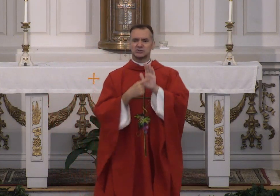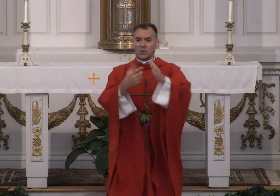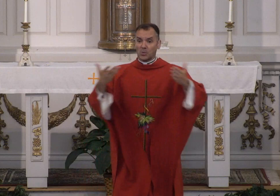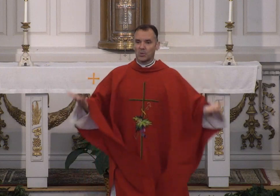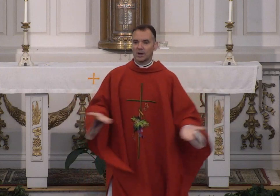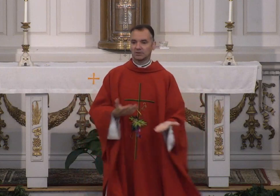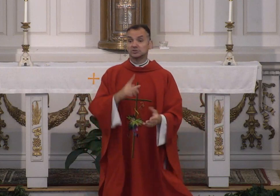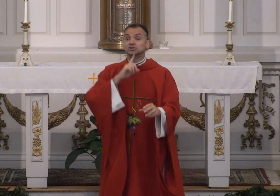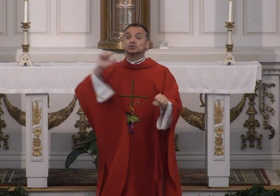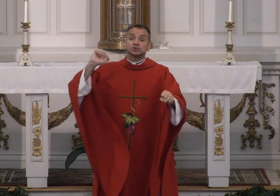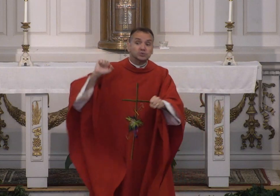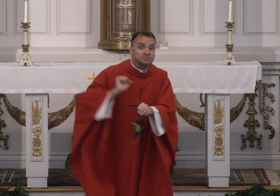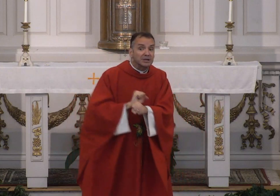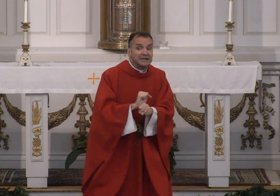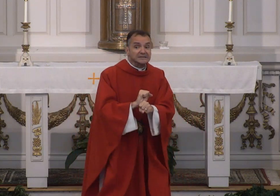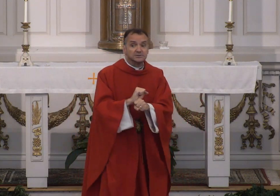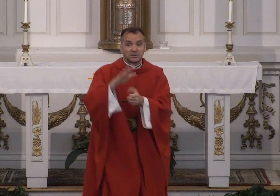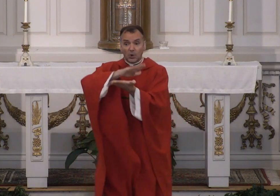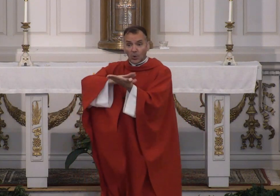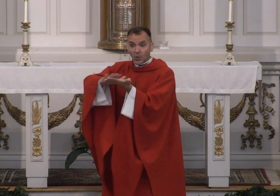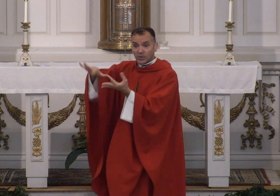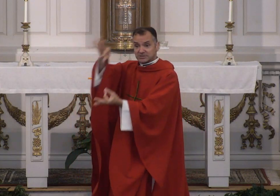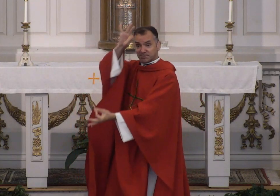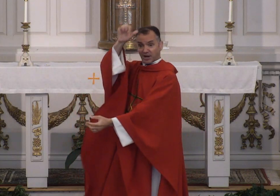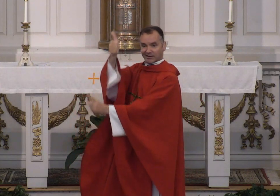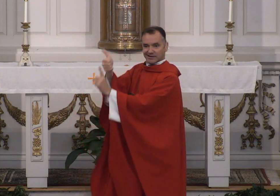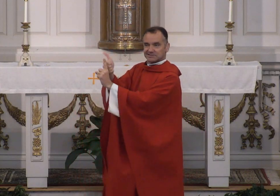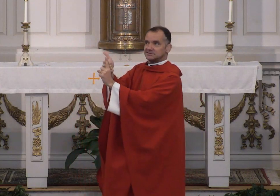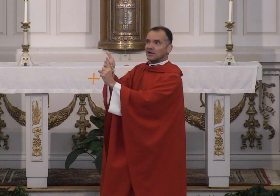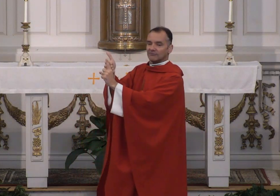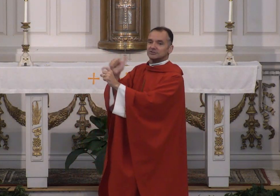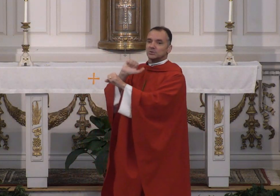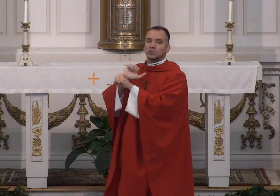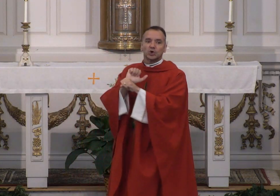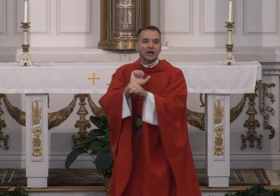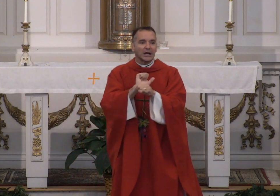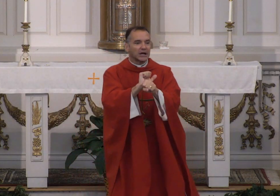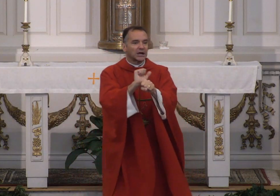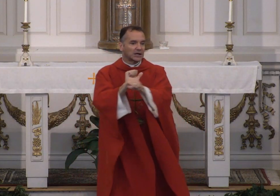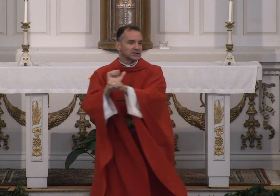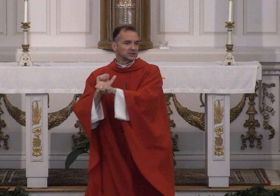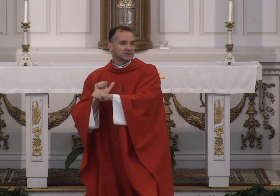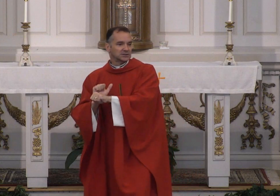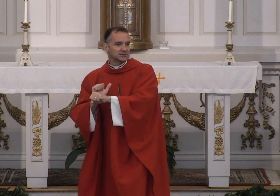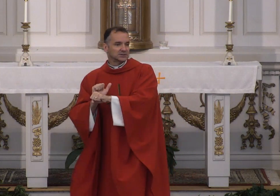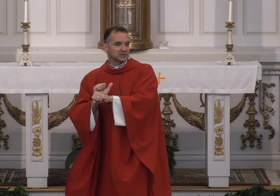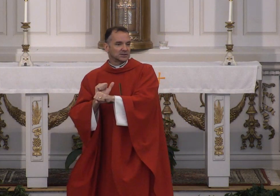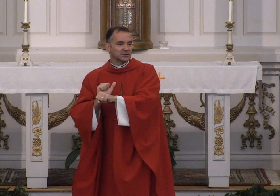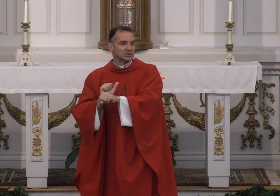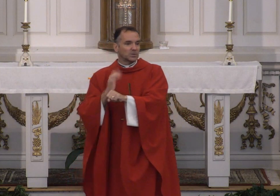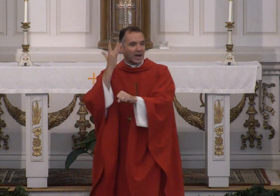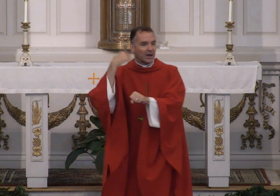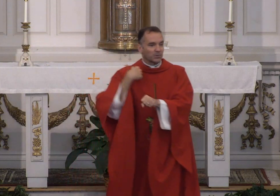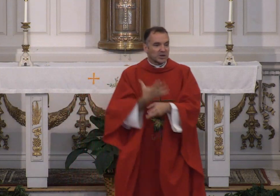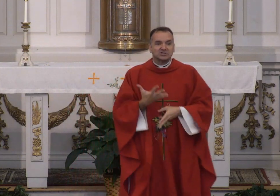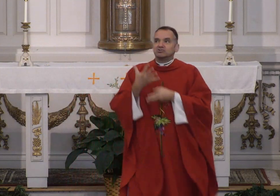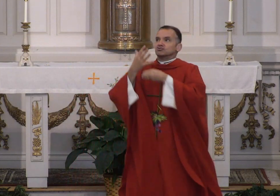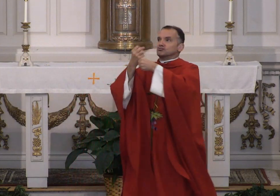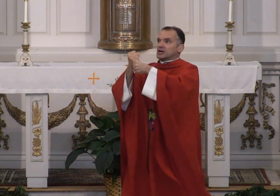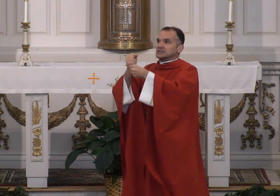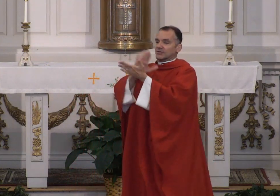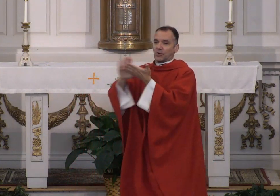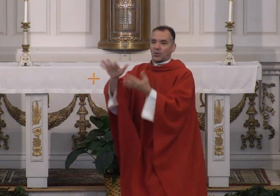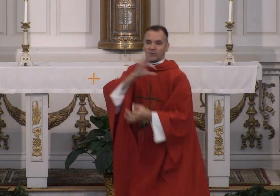bonds together as brothers and sisters in Christ. And it's clear that the Holy Spirit is at work among